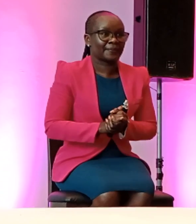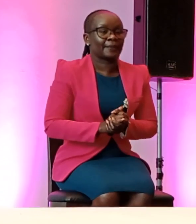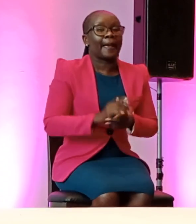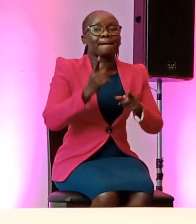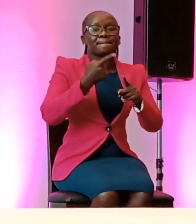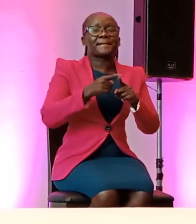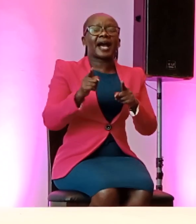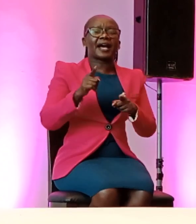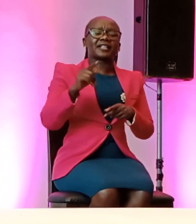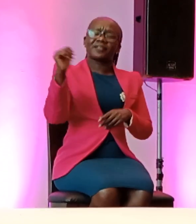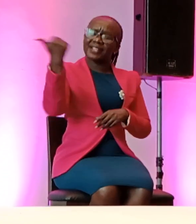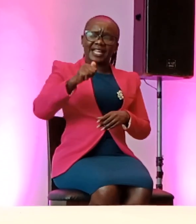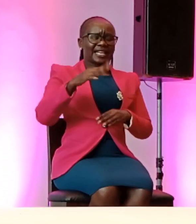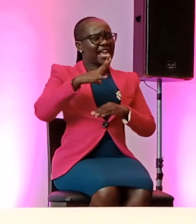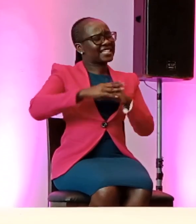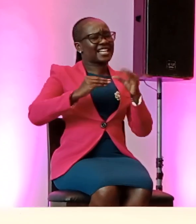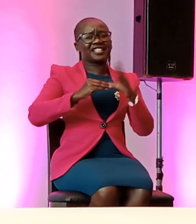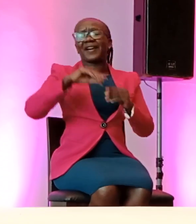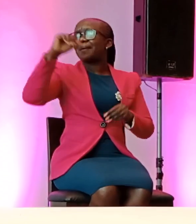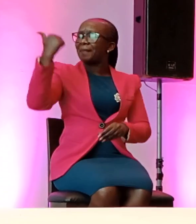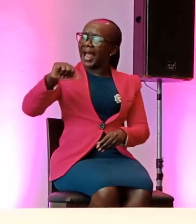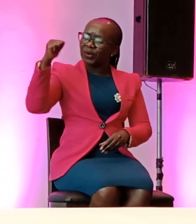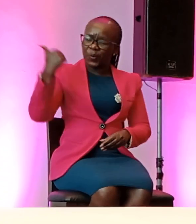But I'm not yet satisfied.